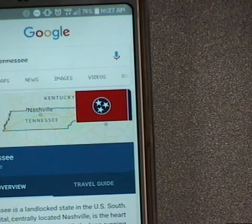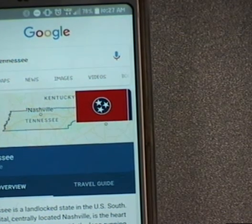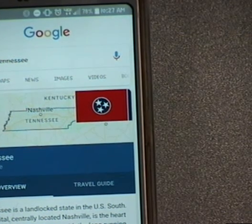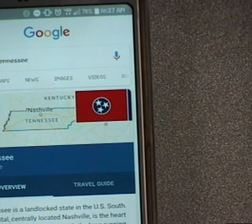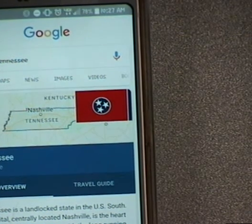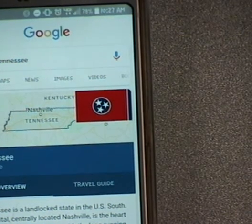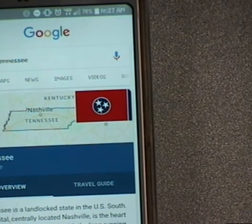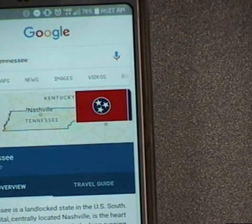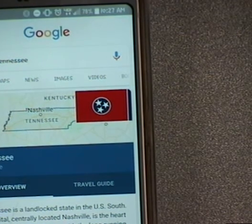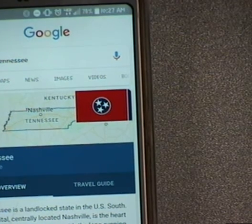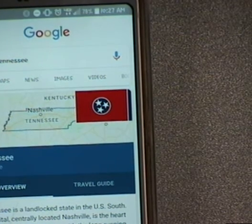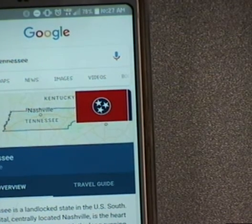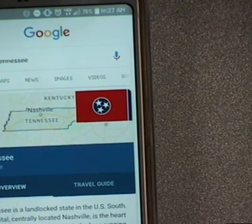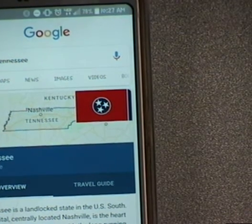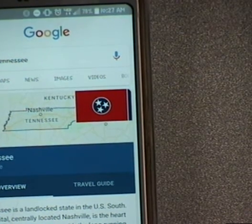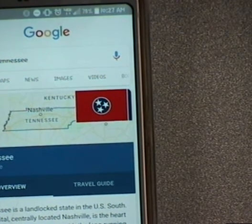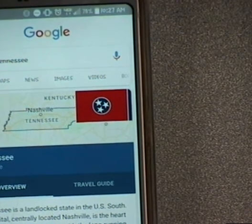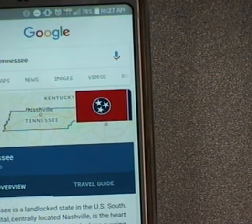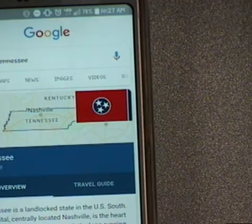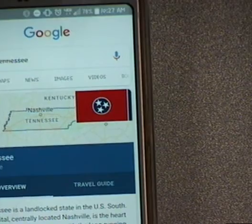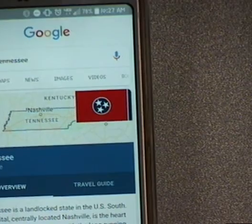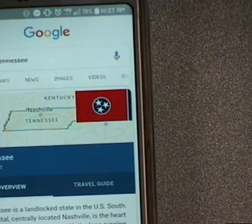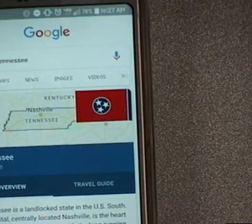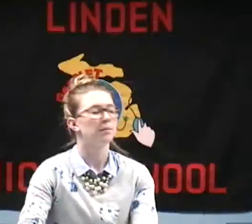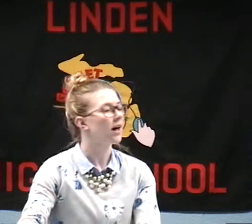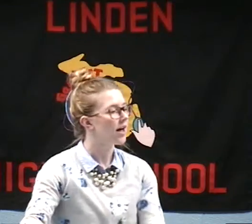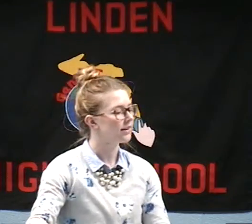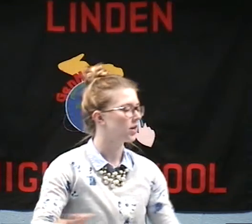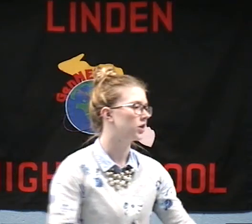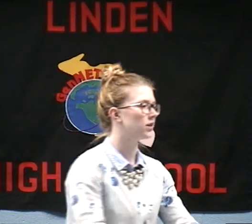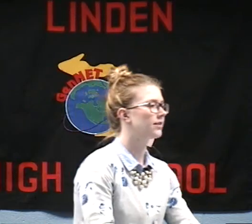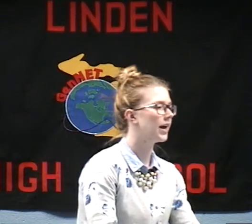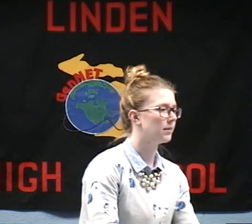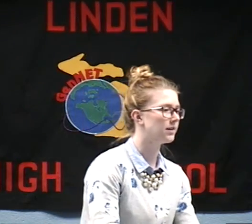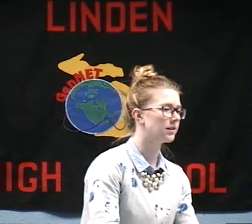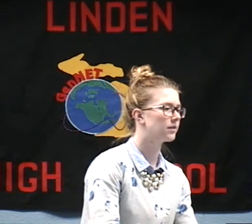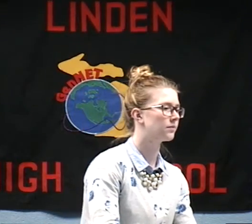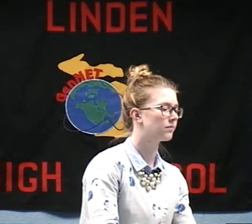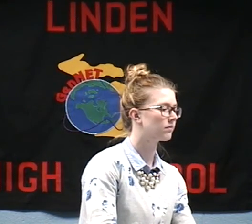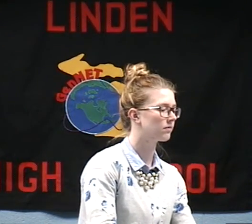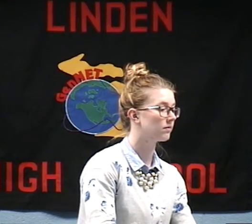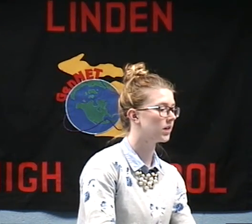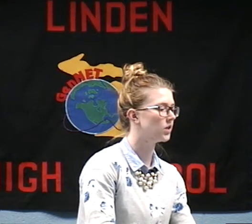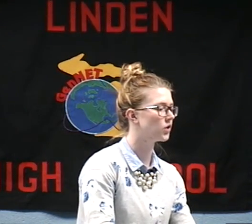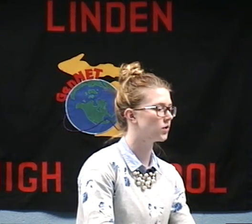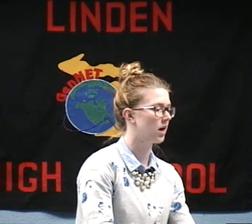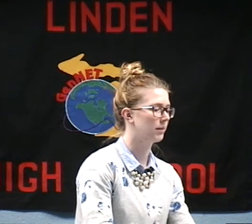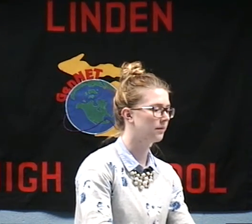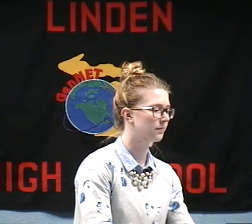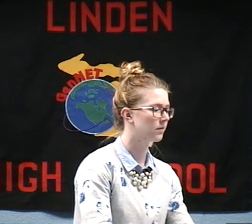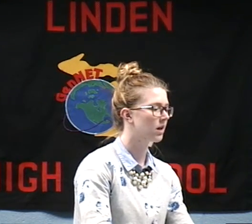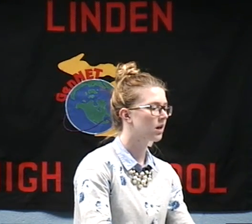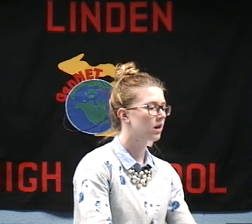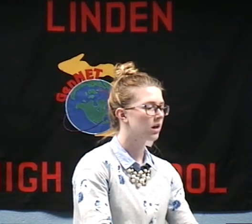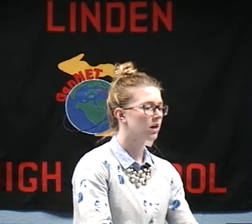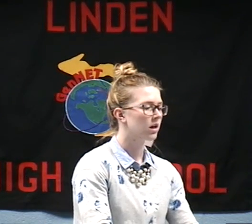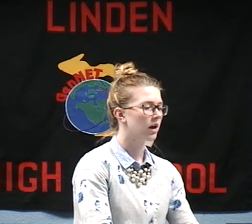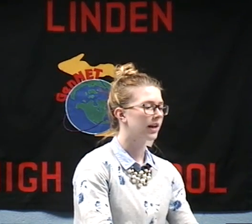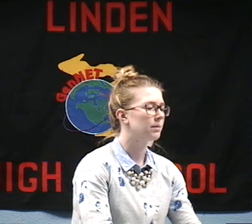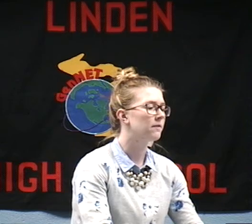get the picture of it. Okay? Because your assignment is to tell me, and let me